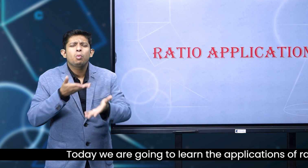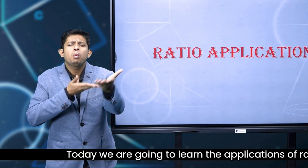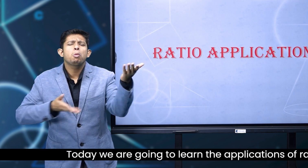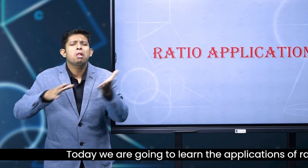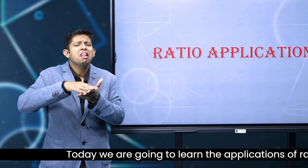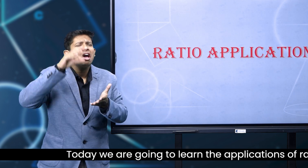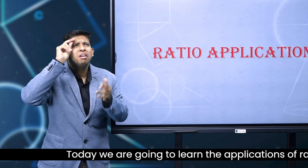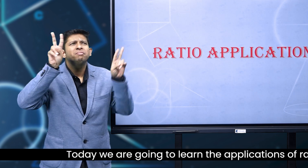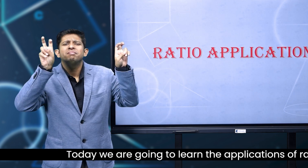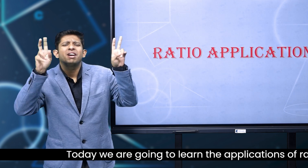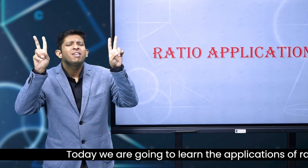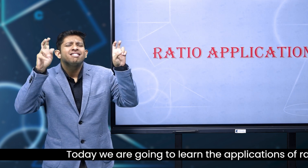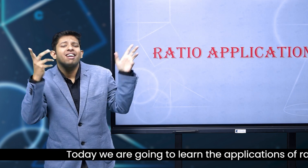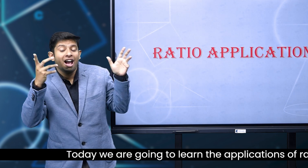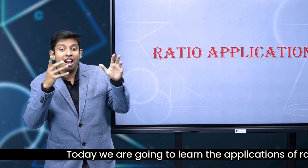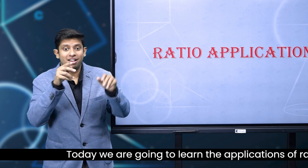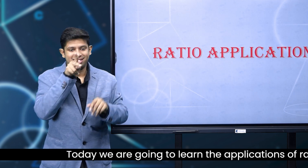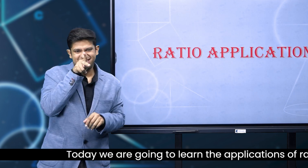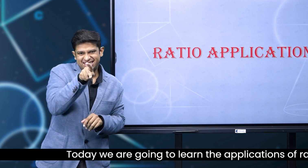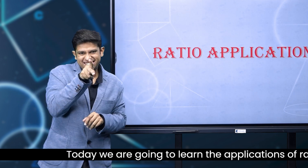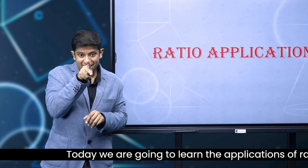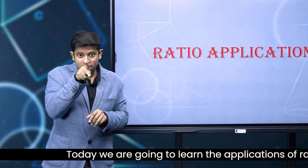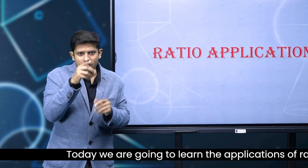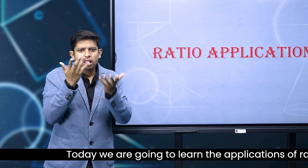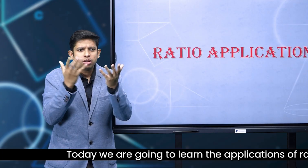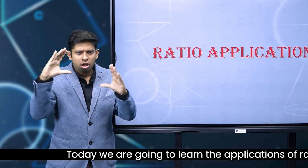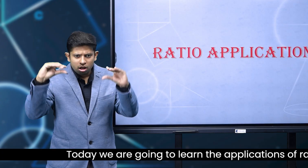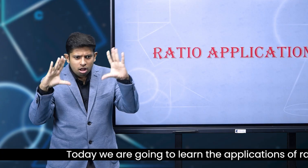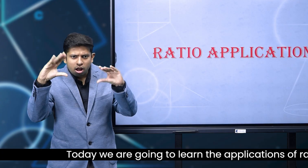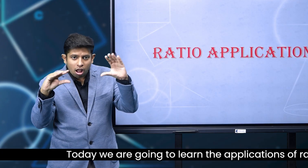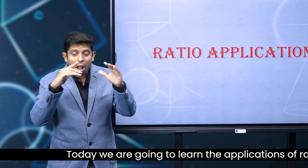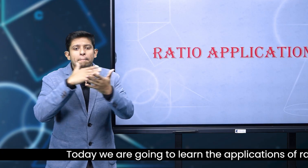Today we are going to learn the applications of ratios.